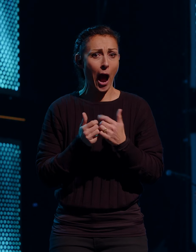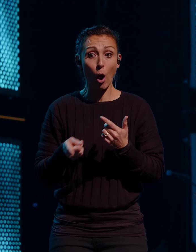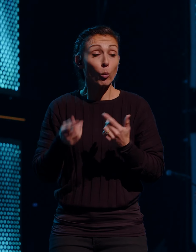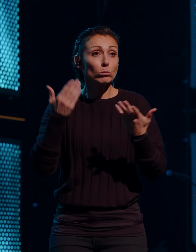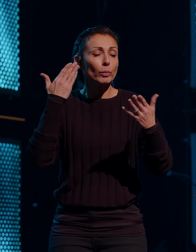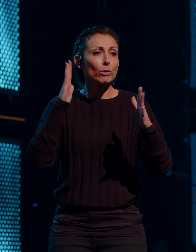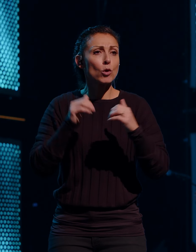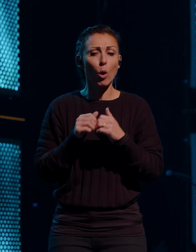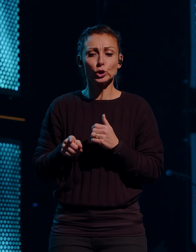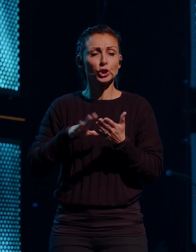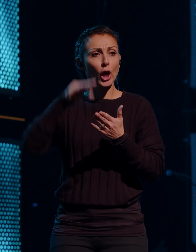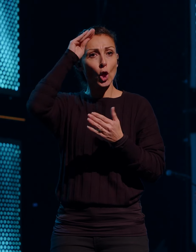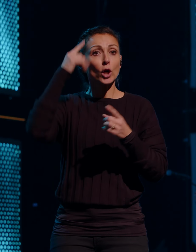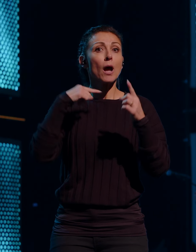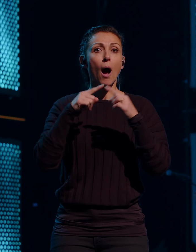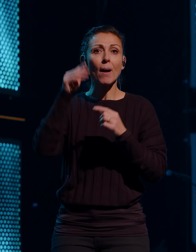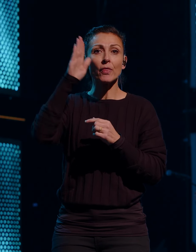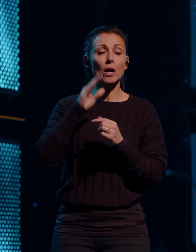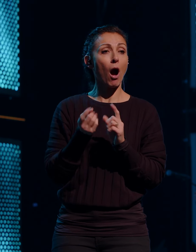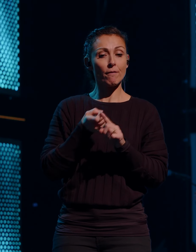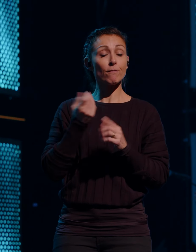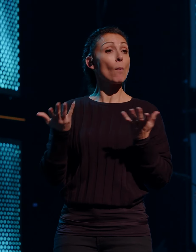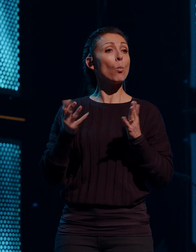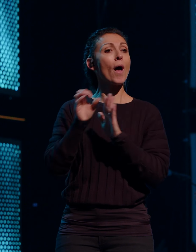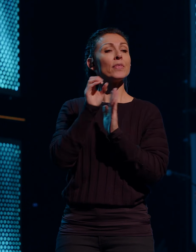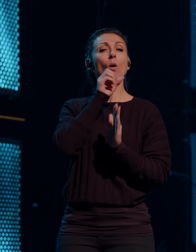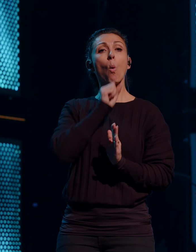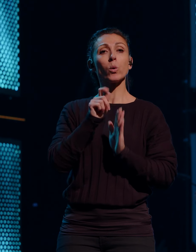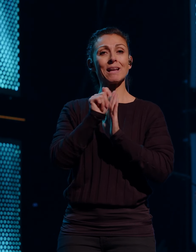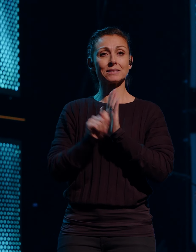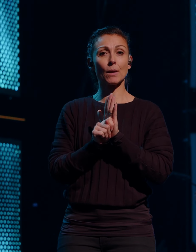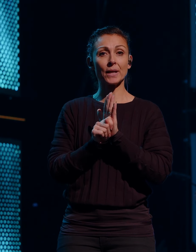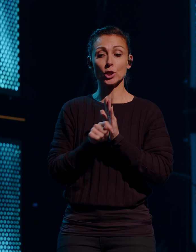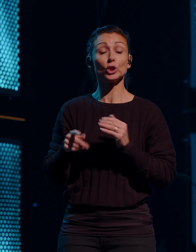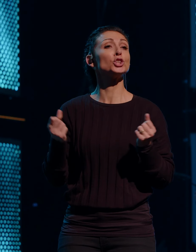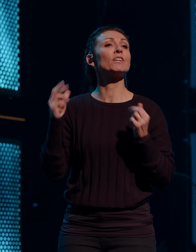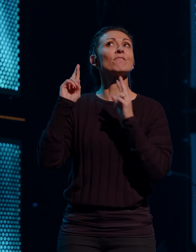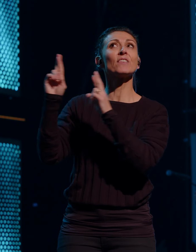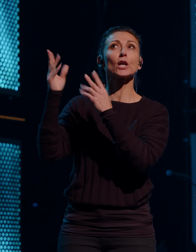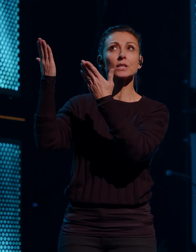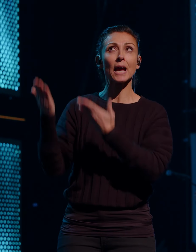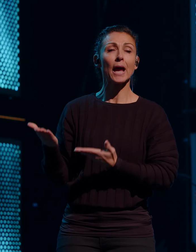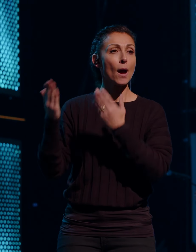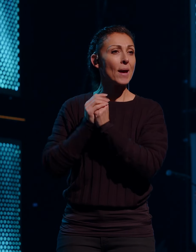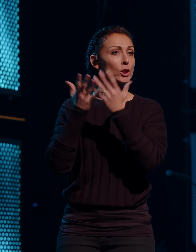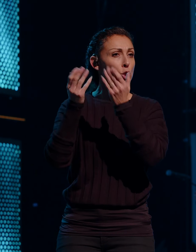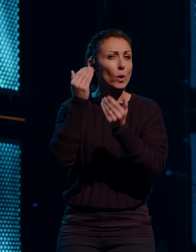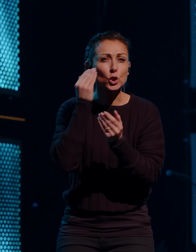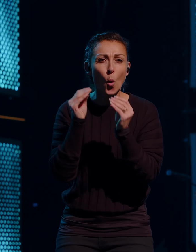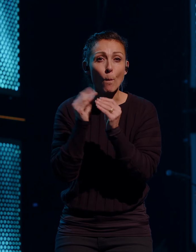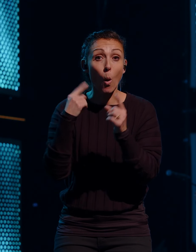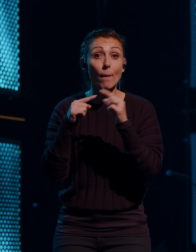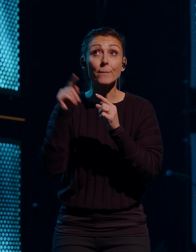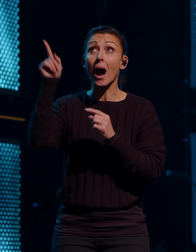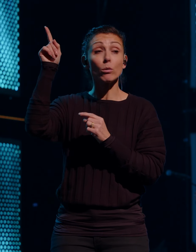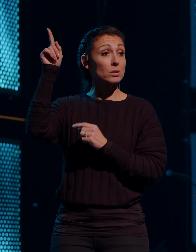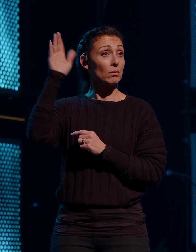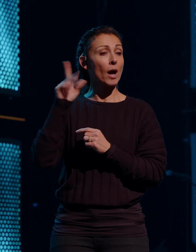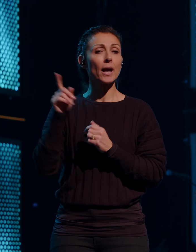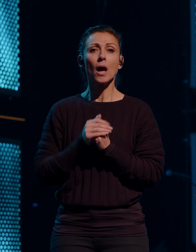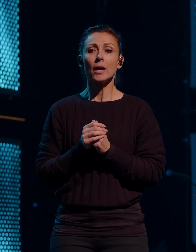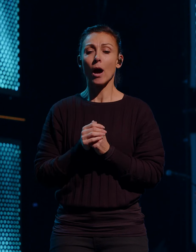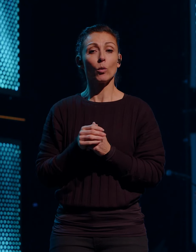about the God of the Old Testament, and she fears him, and she is seeking him. She's coming together with her lady friends, and she's praying to